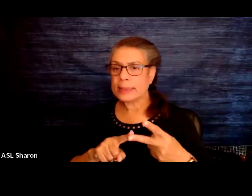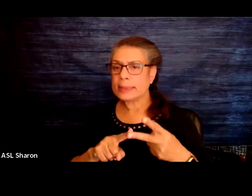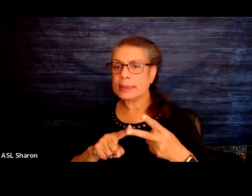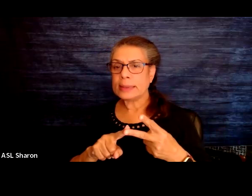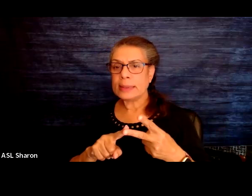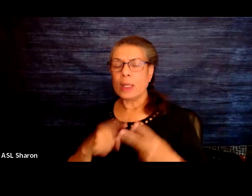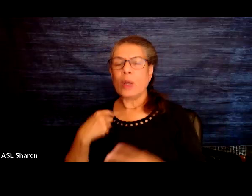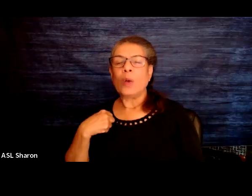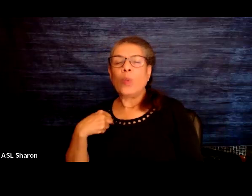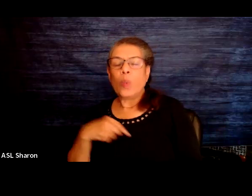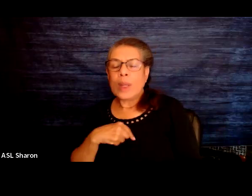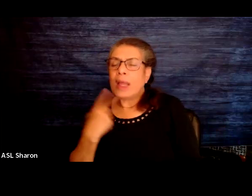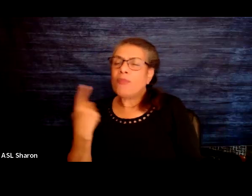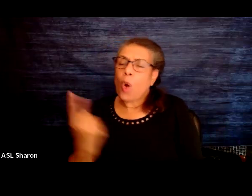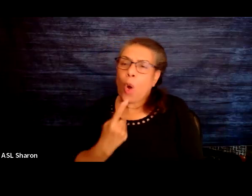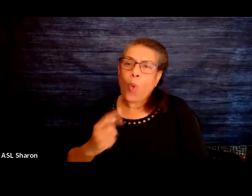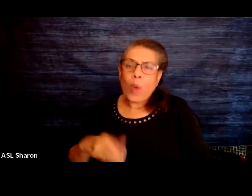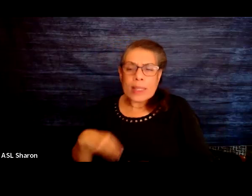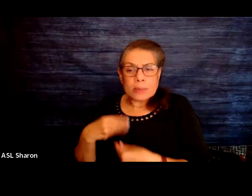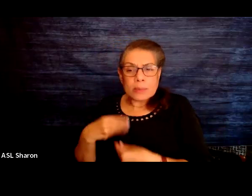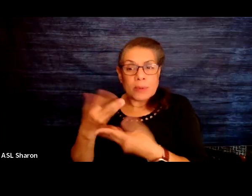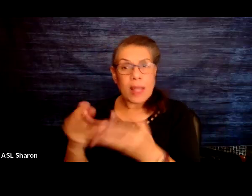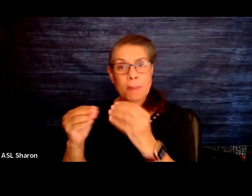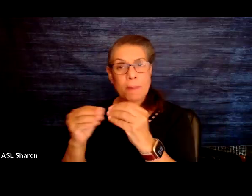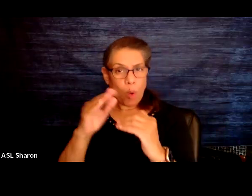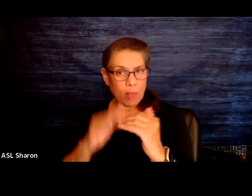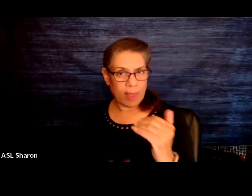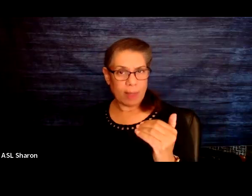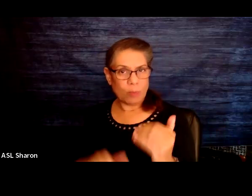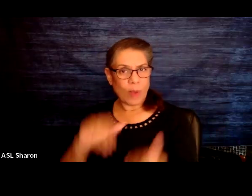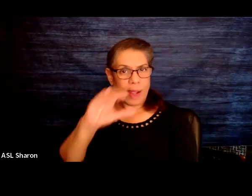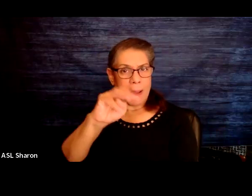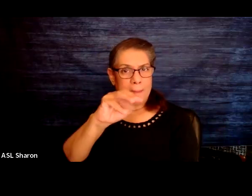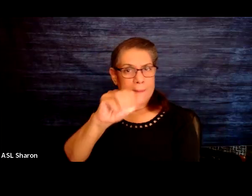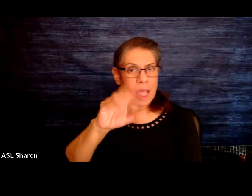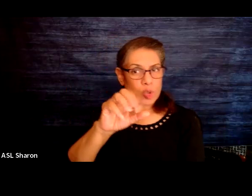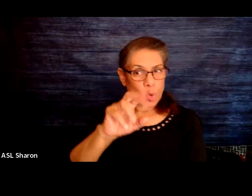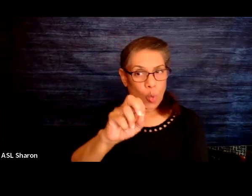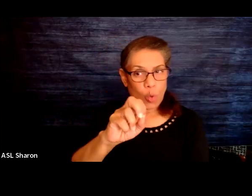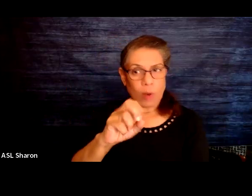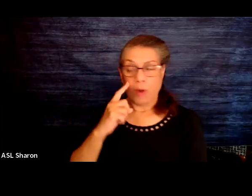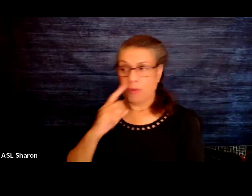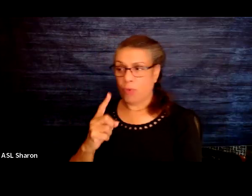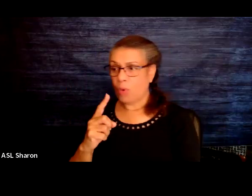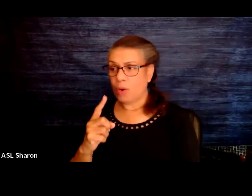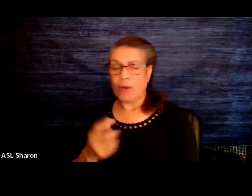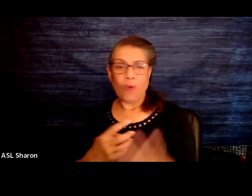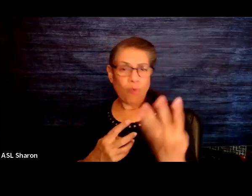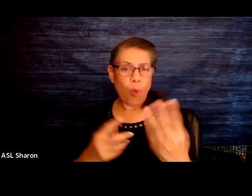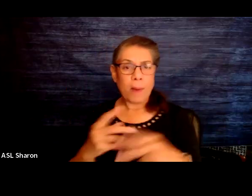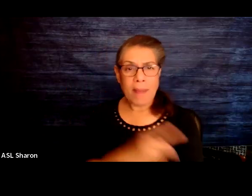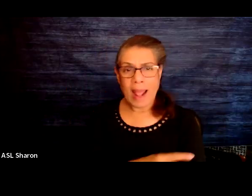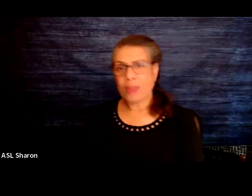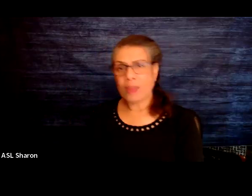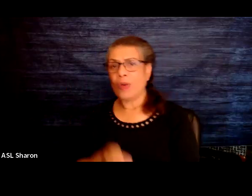We have always given our kids more than what Mass Core requires. So we require for math, for science,